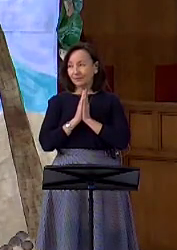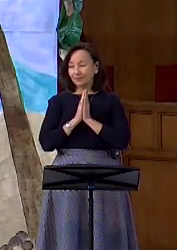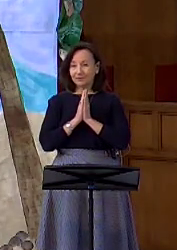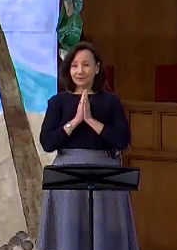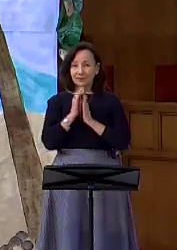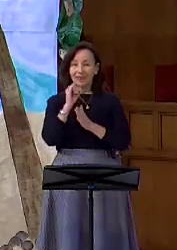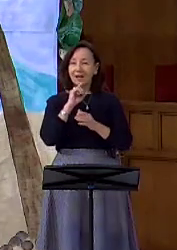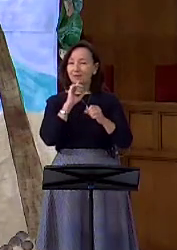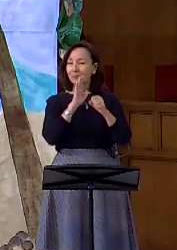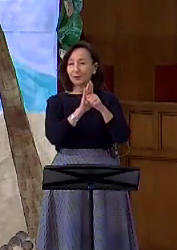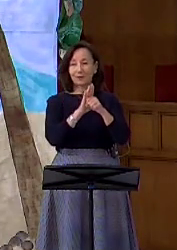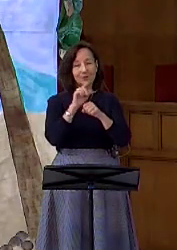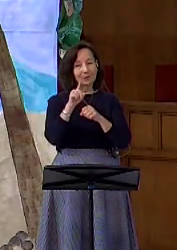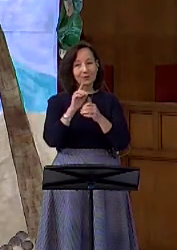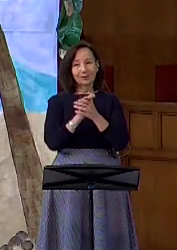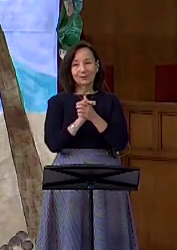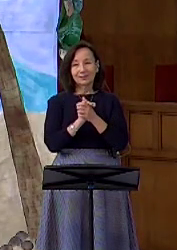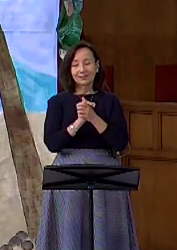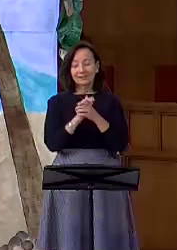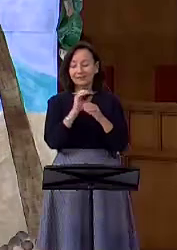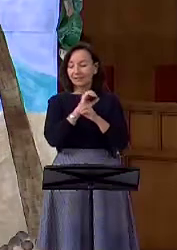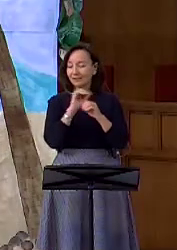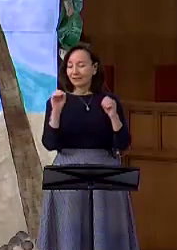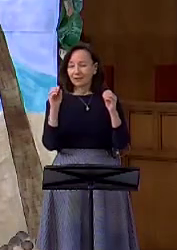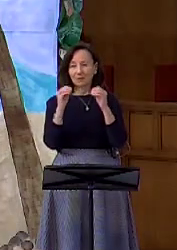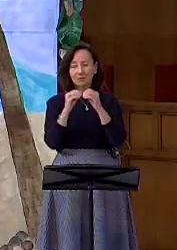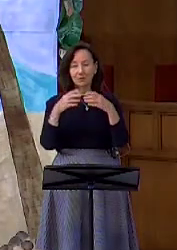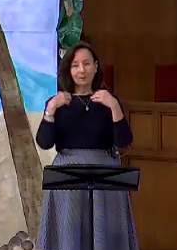I promise you there's nothing more powerful.